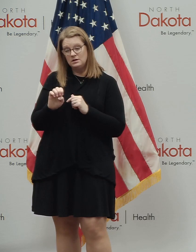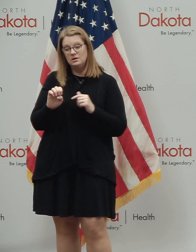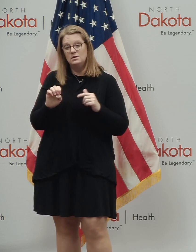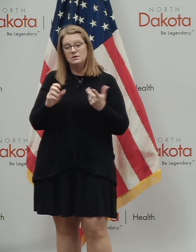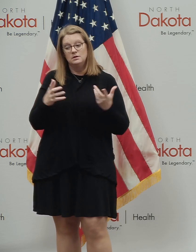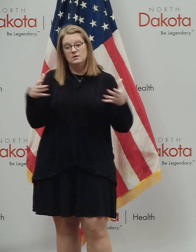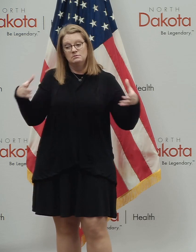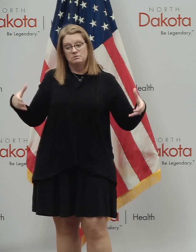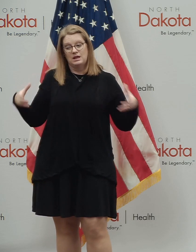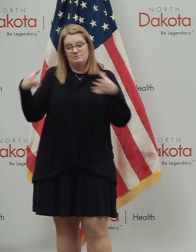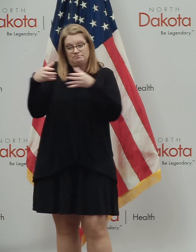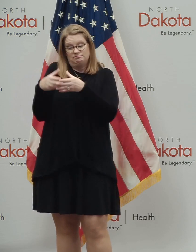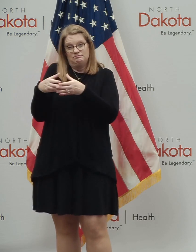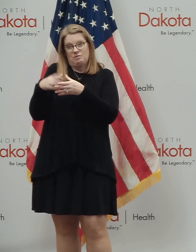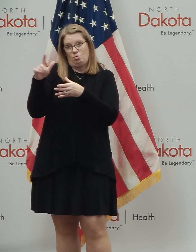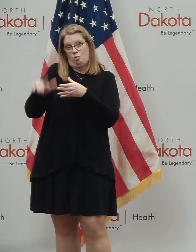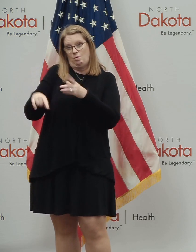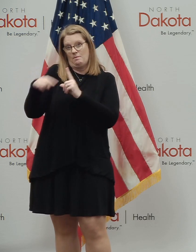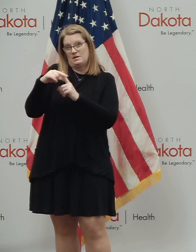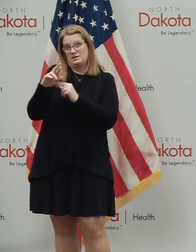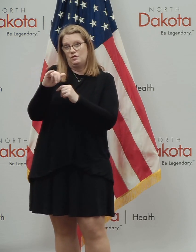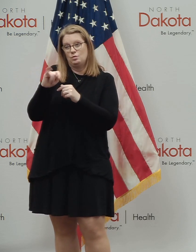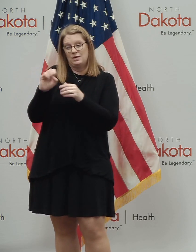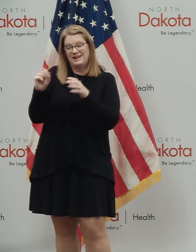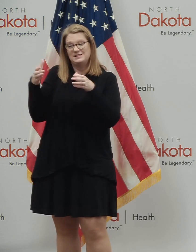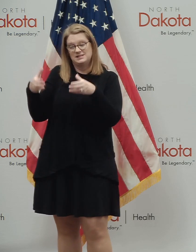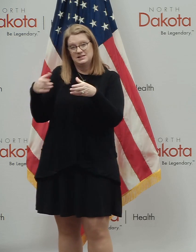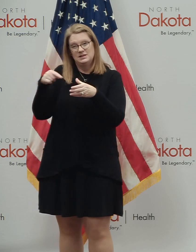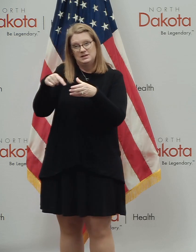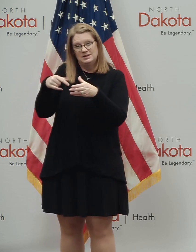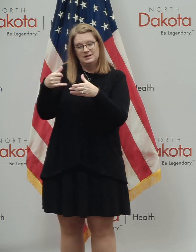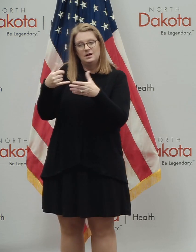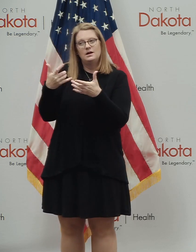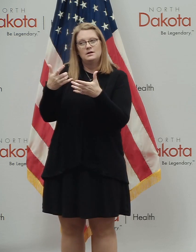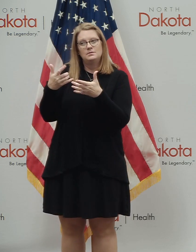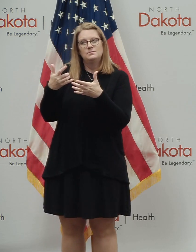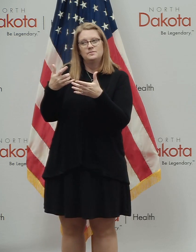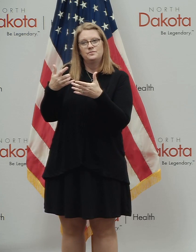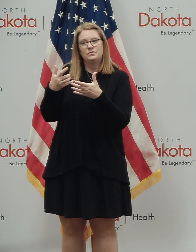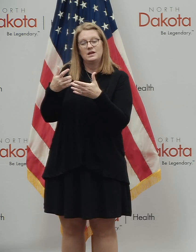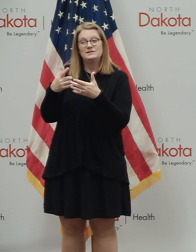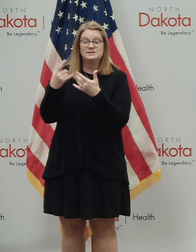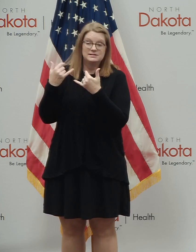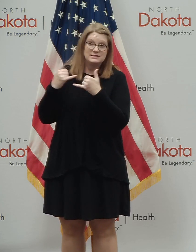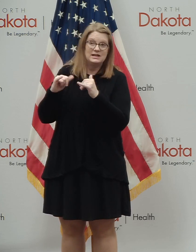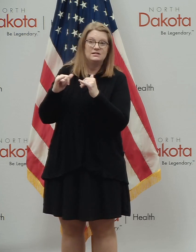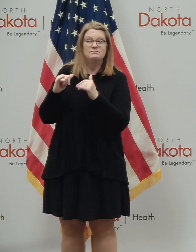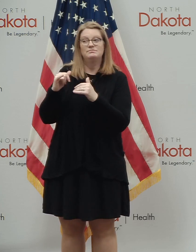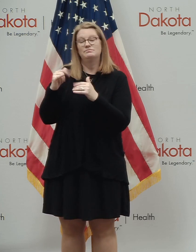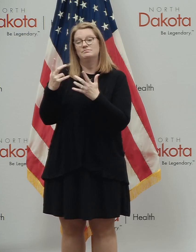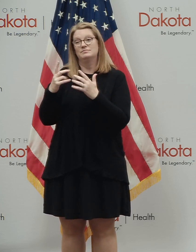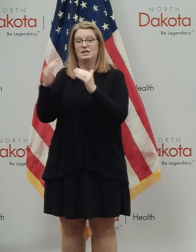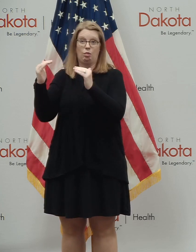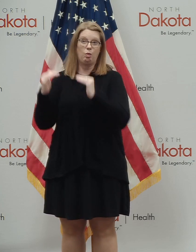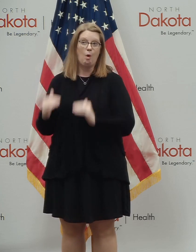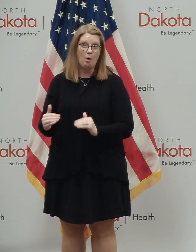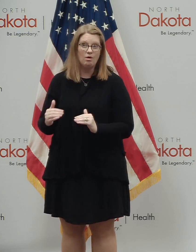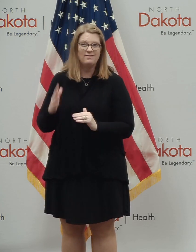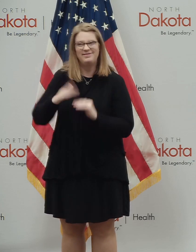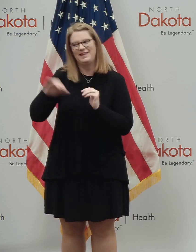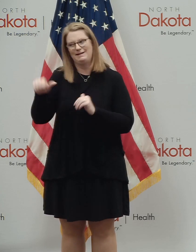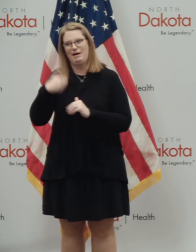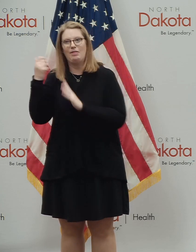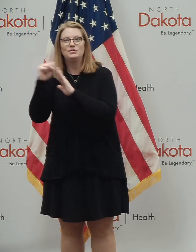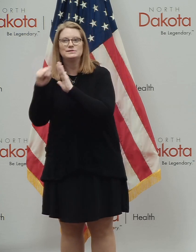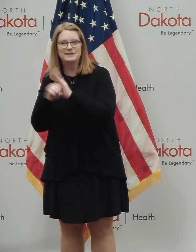positive thing in this case, is that even with those lower positivity rates, substantially lower, sometimes 2 or 3 times lower than neighboring